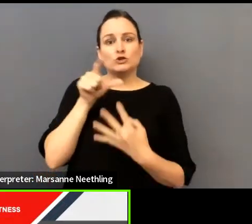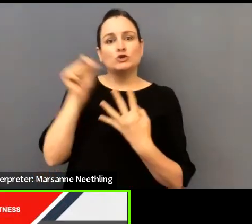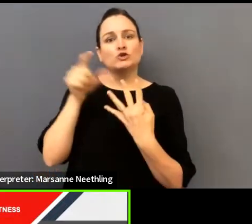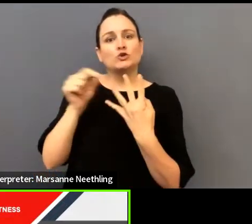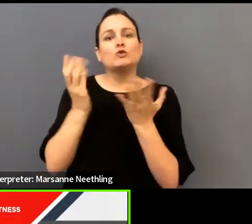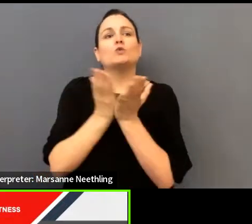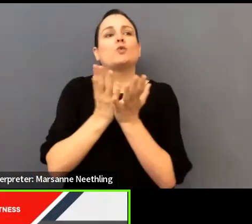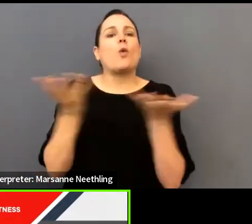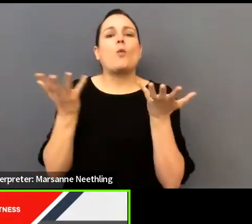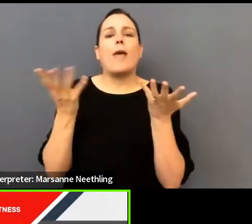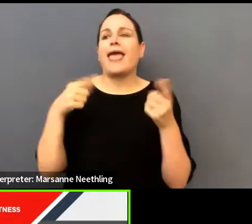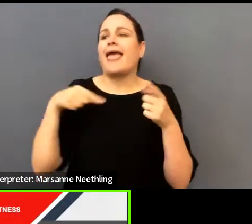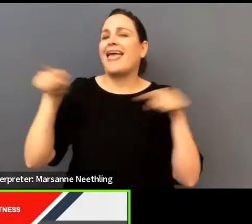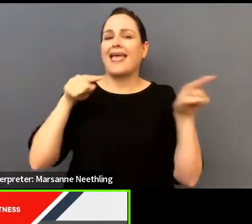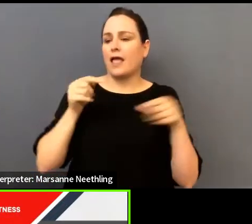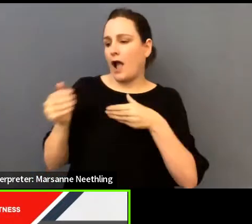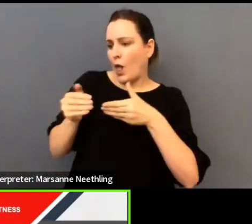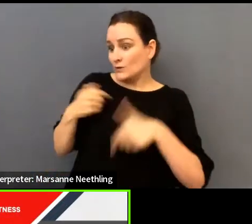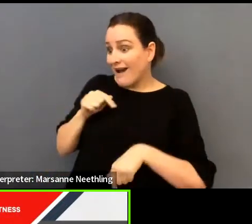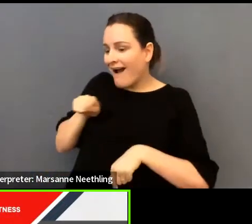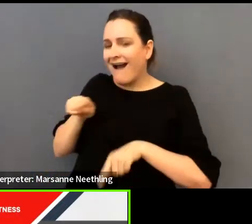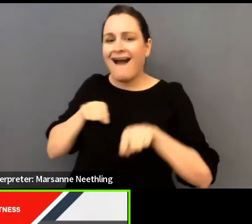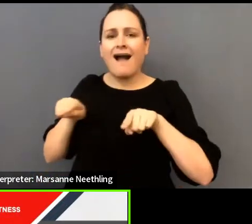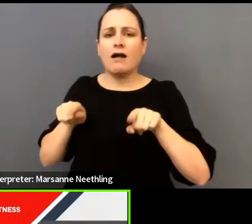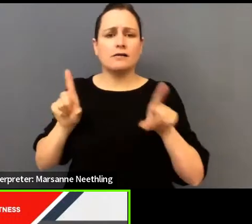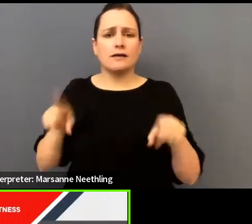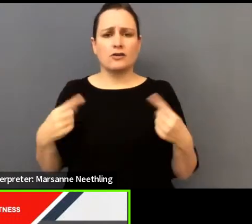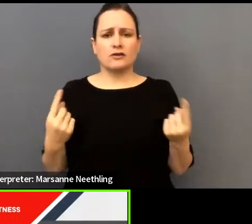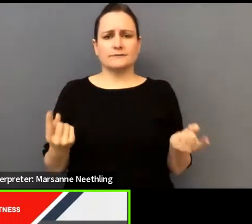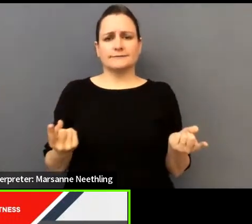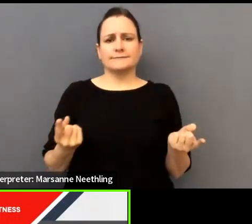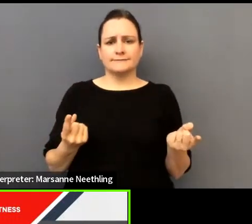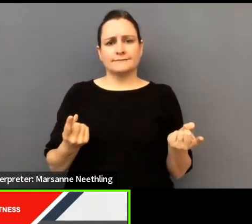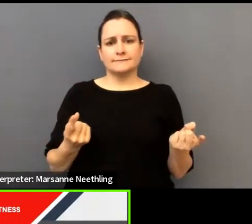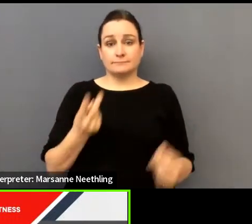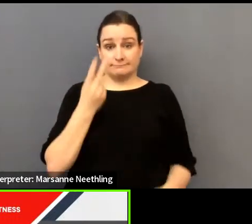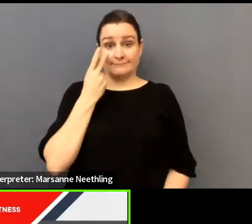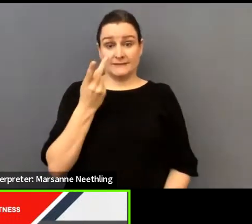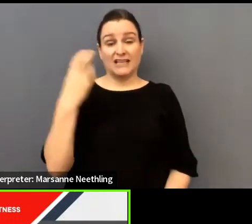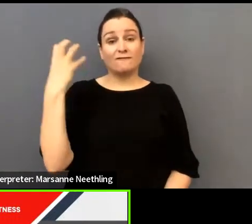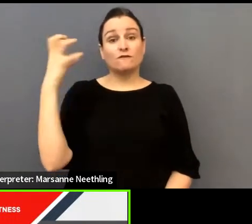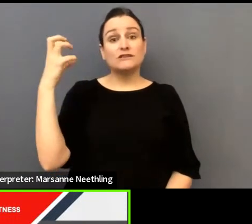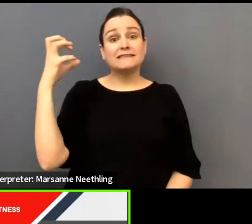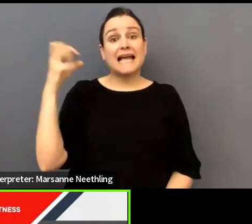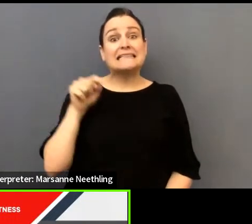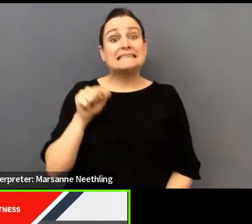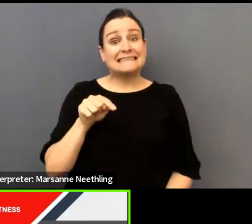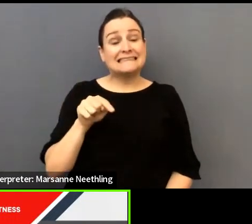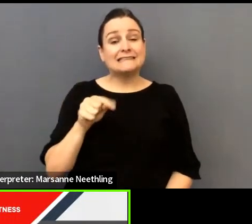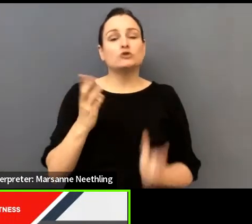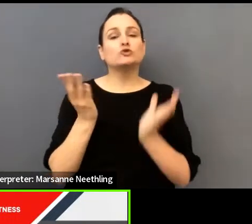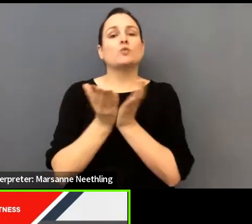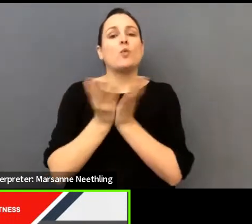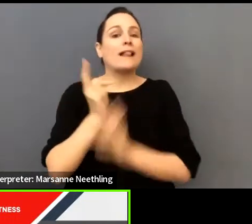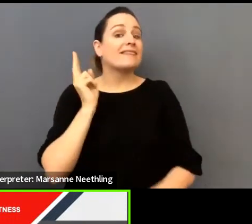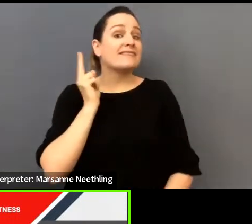they're taking their child. Because let's take the Free State, for example. The closest school for the